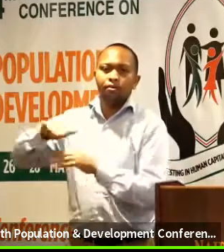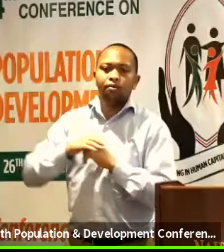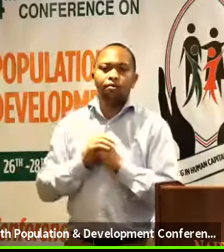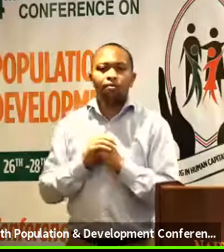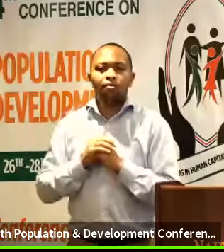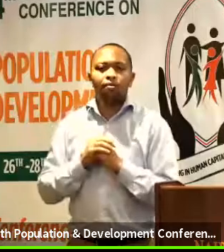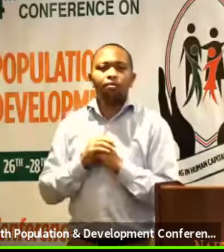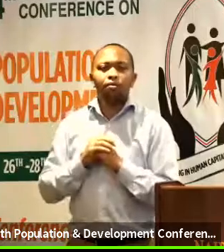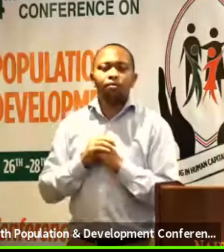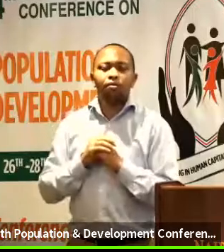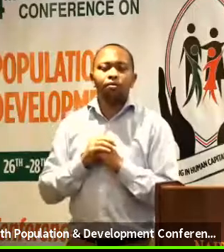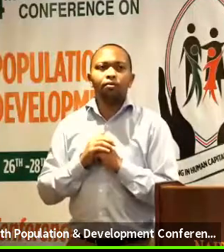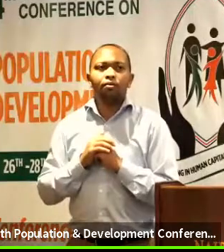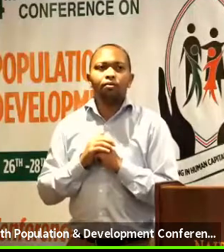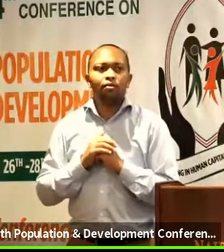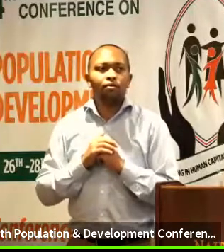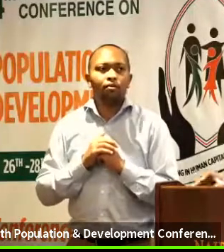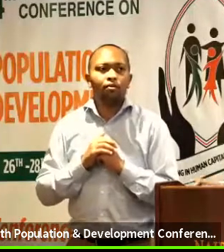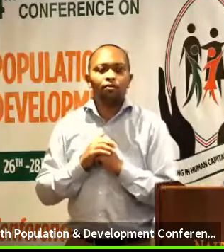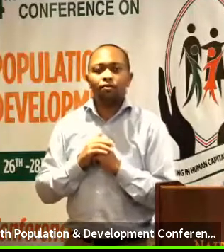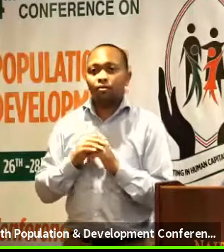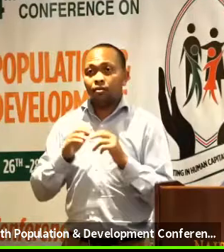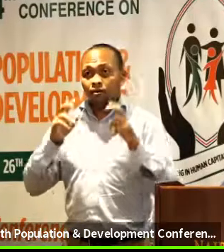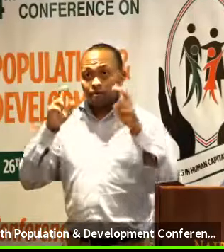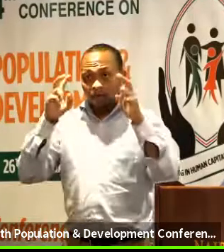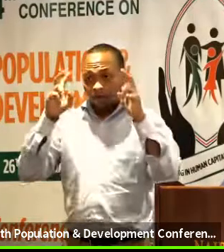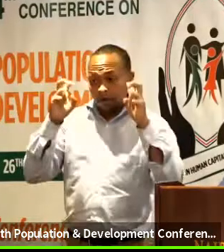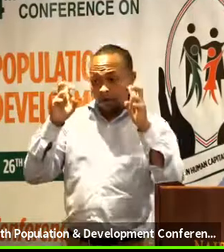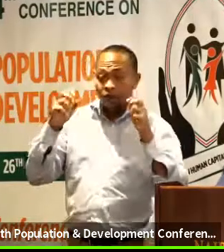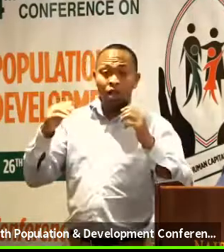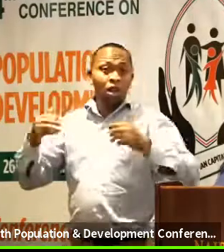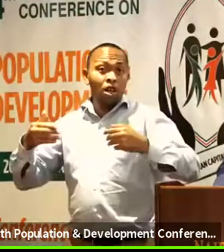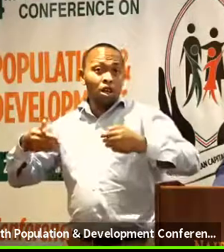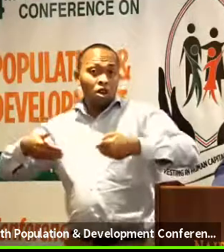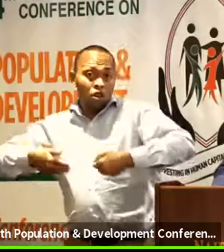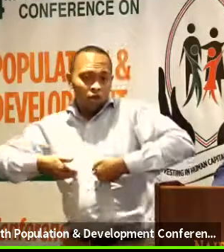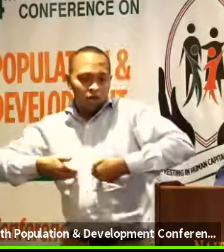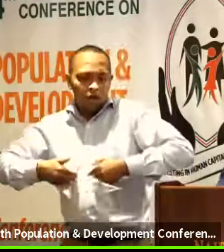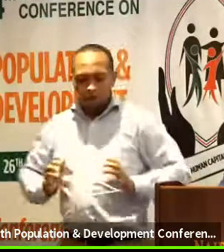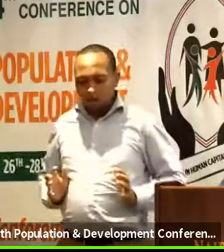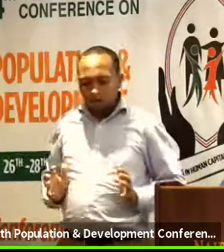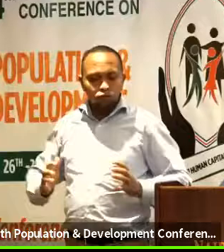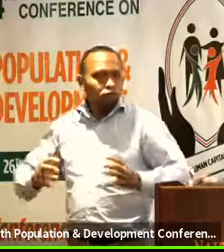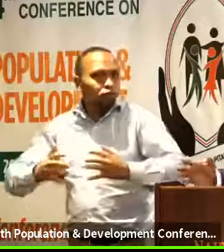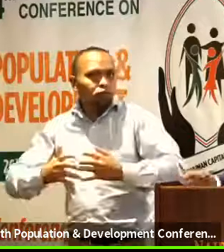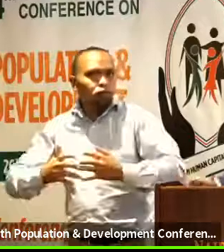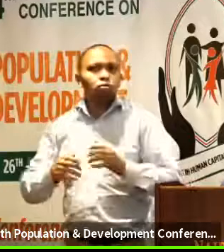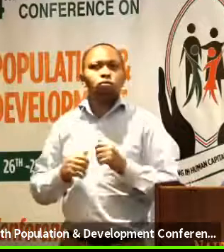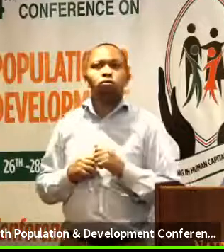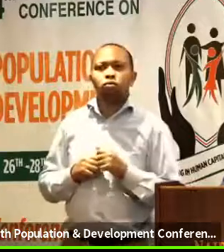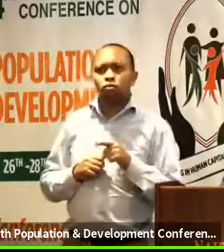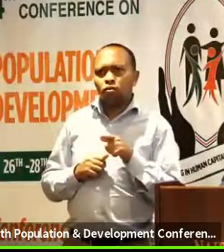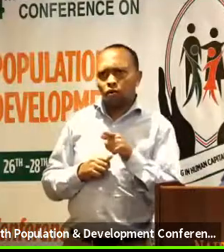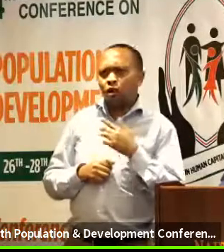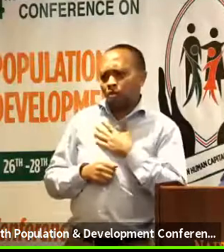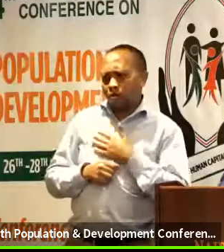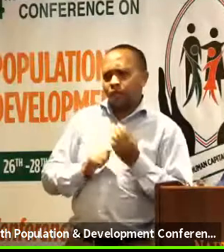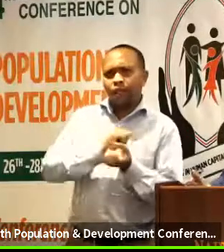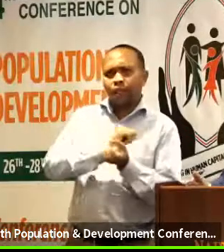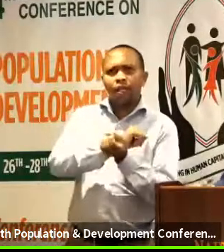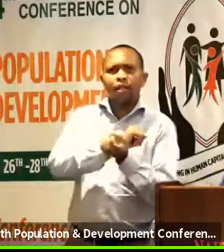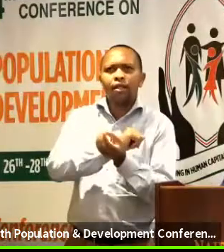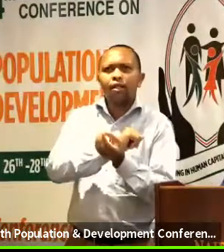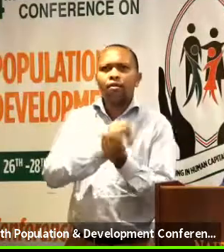We'll now proceed to the next theme, which was on adolescent and fertility, which was chaired by Dr. Isaac Bashir. Just that they also give us the key